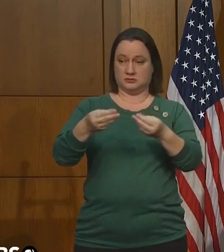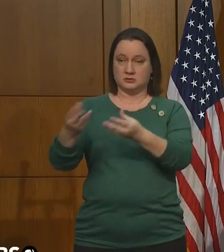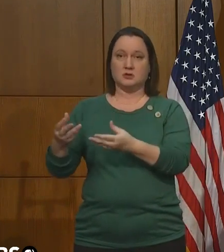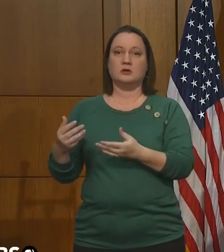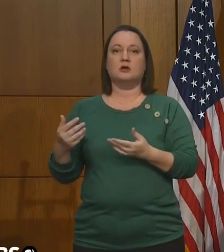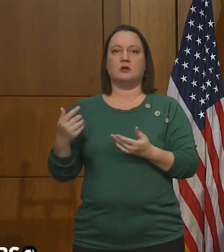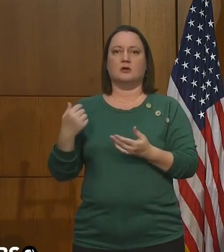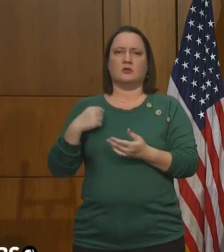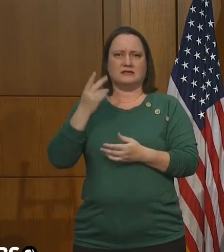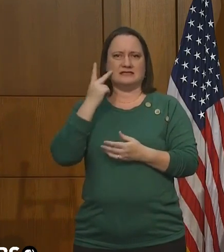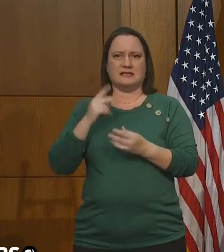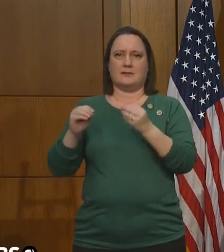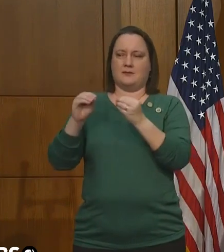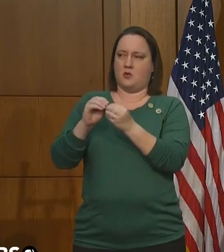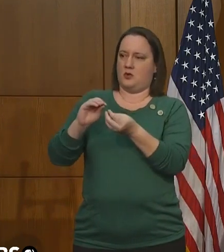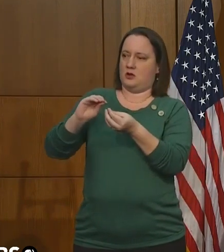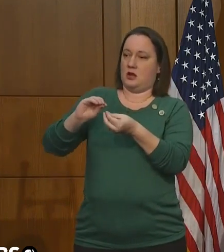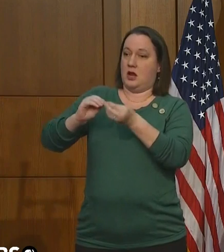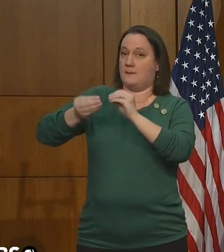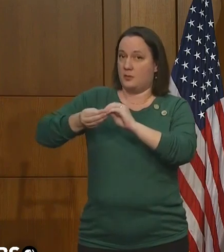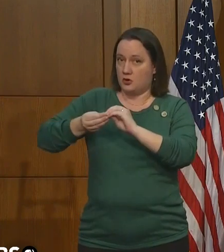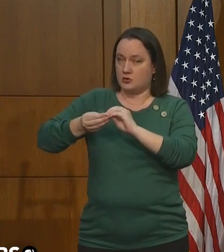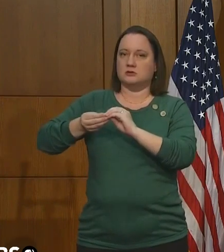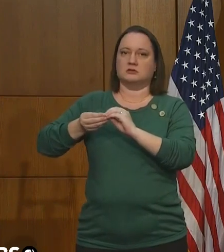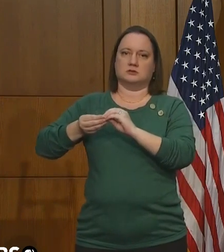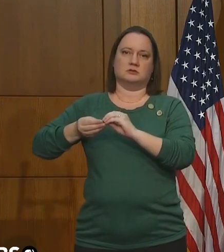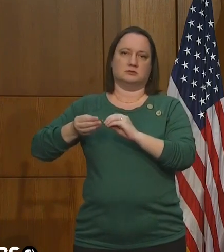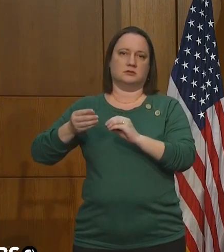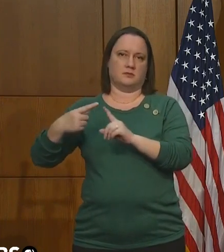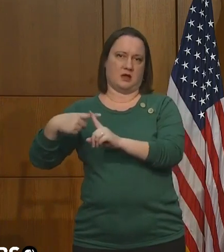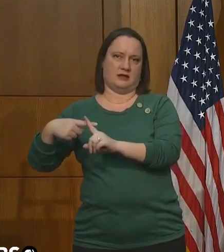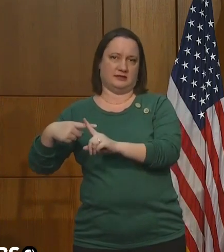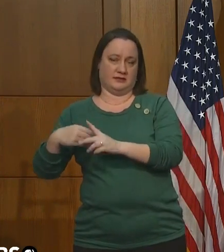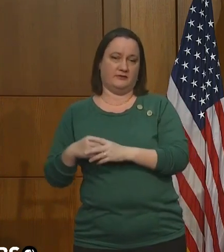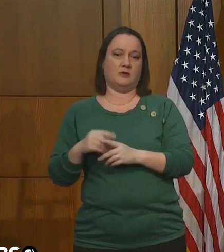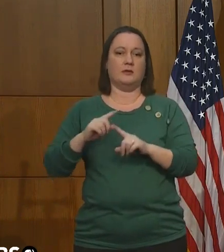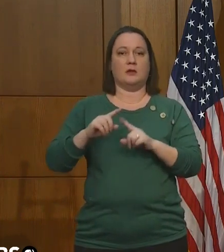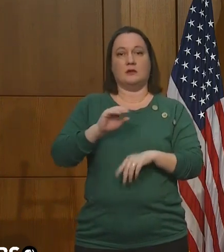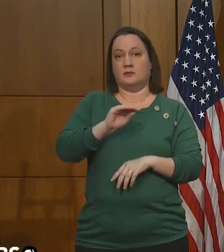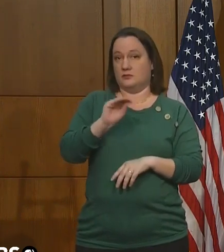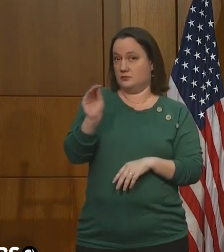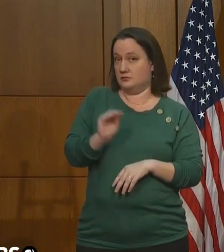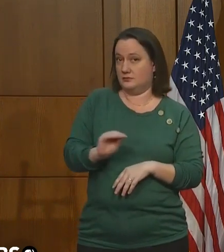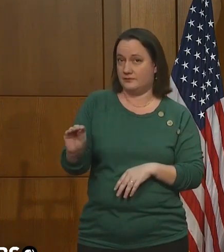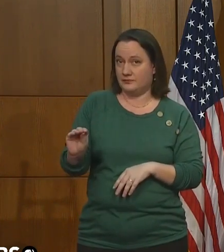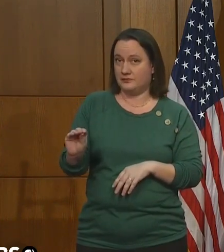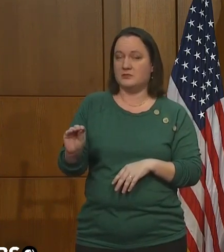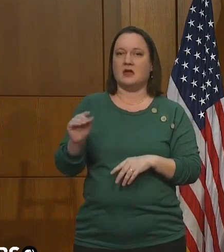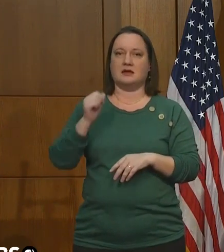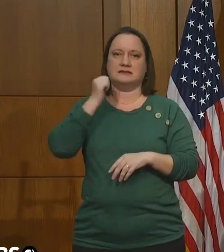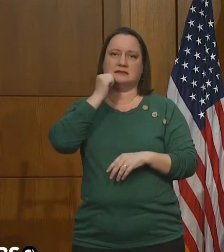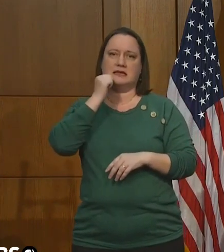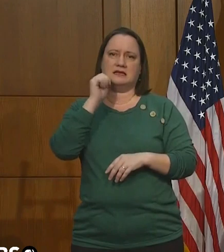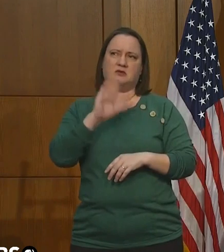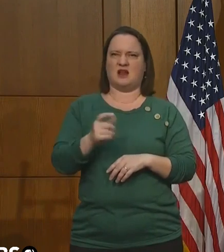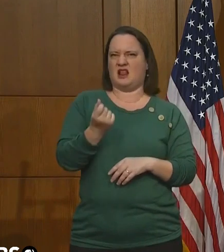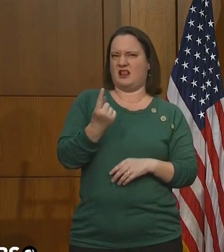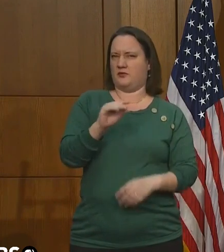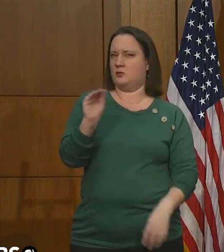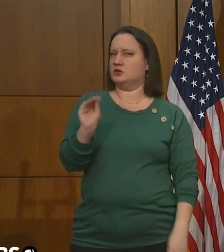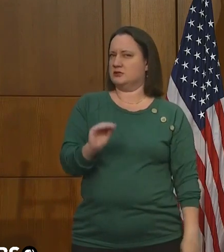our percent positivity rate, if you look at today, is around 11% off the top of my head. So